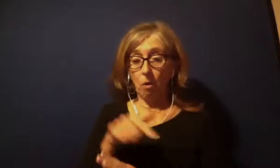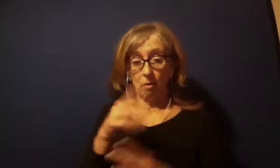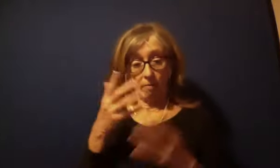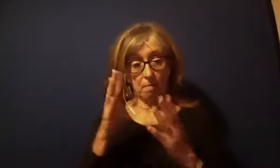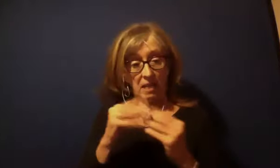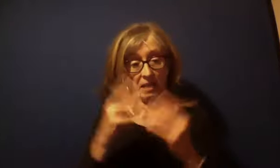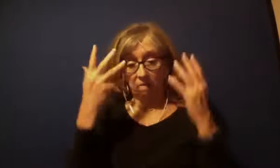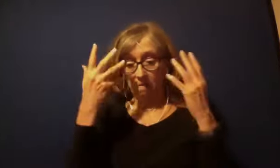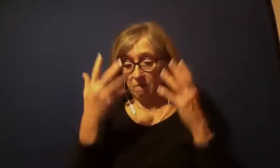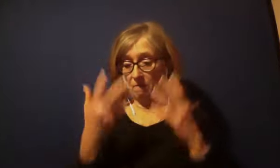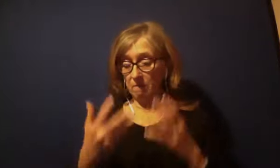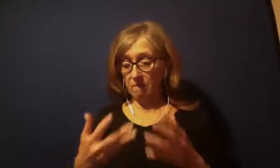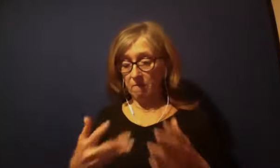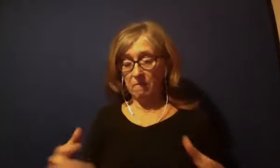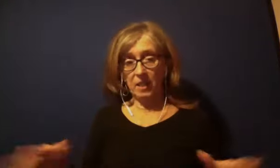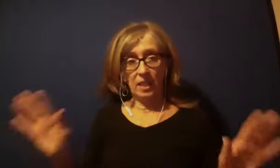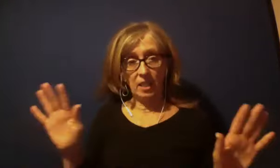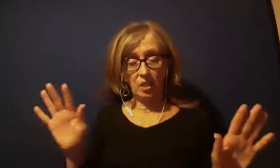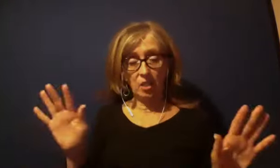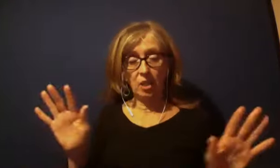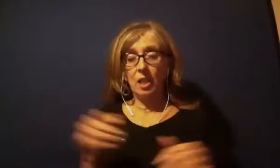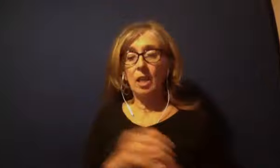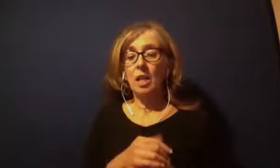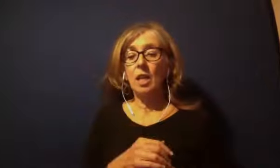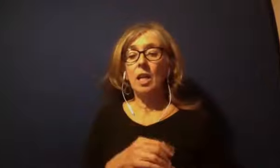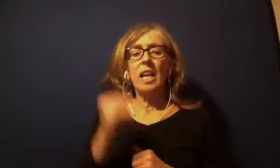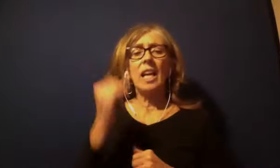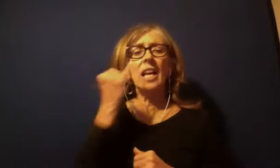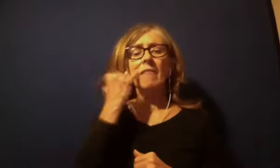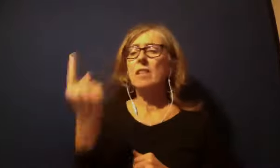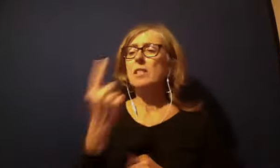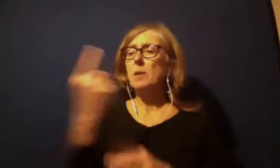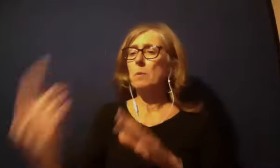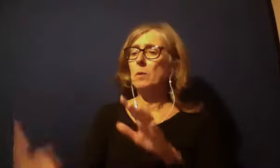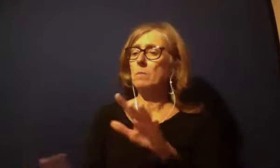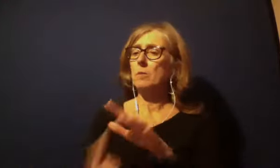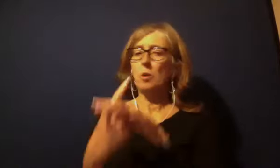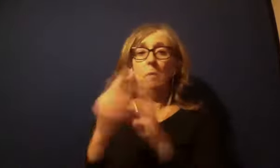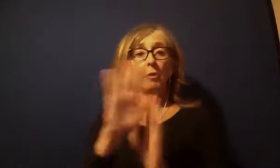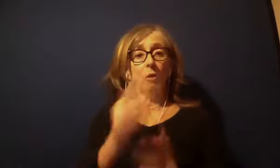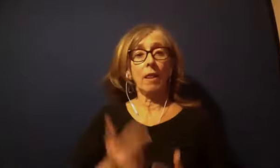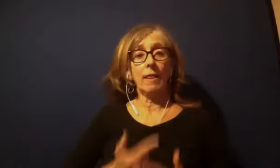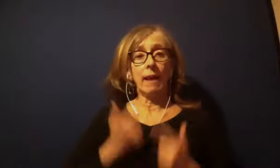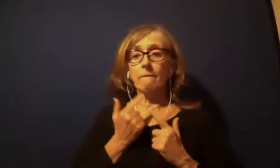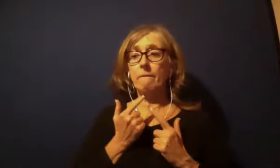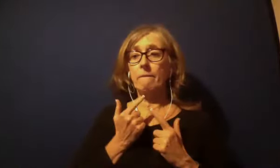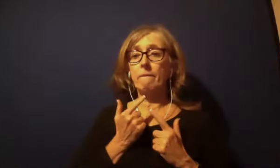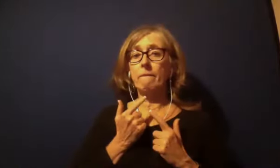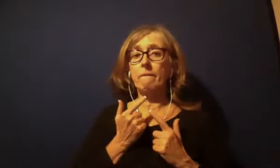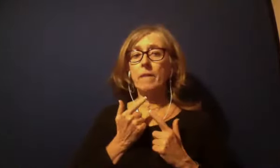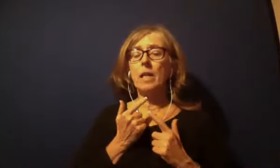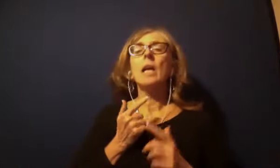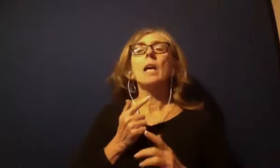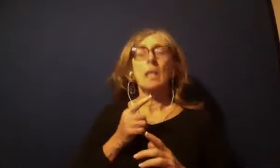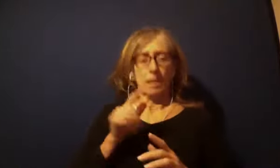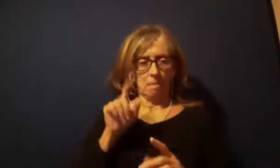put in your path who you think could be your sponsor, do not let that person go. Do not leave this event unless you ask them to be your sponsor.